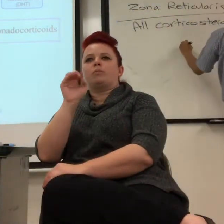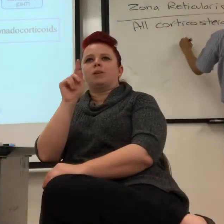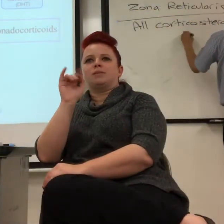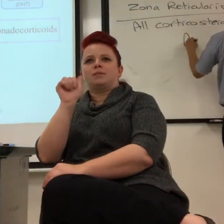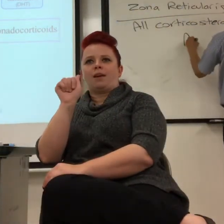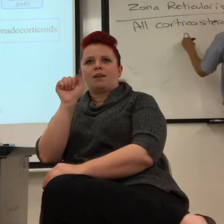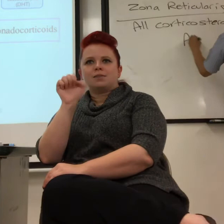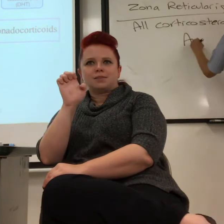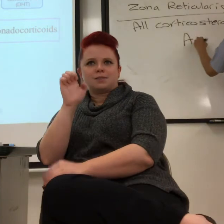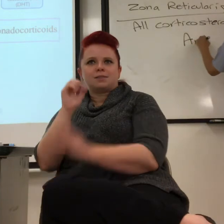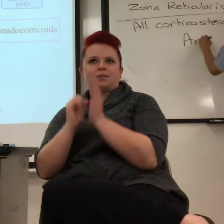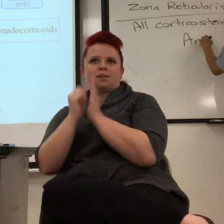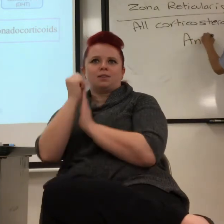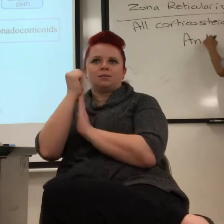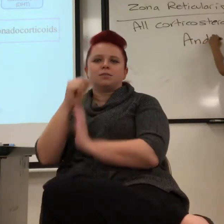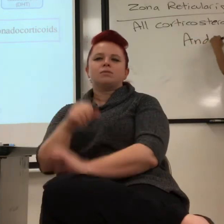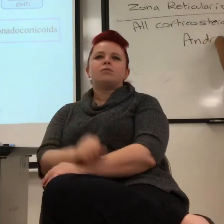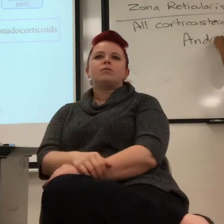Androstenedione.